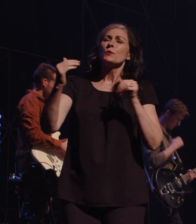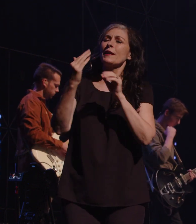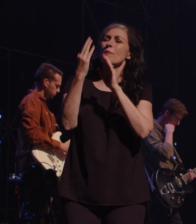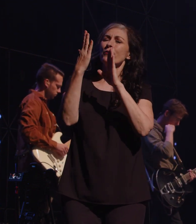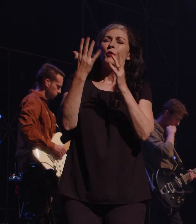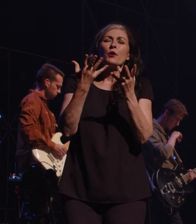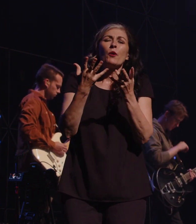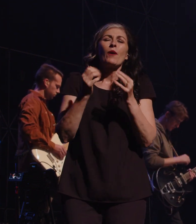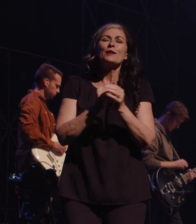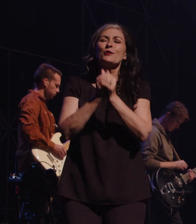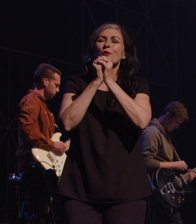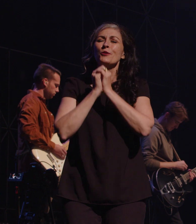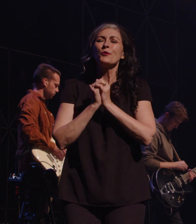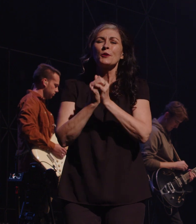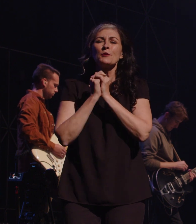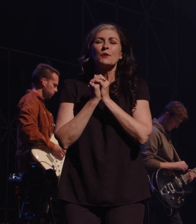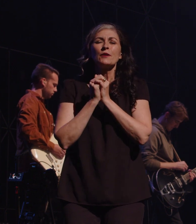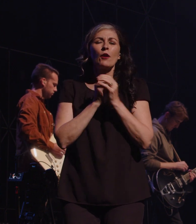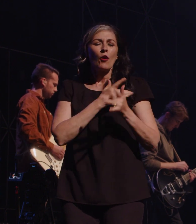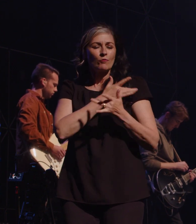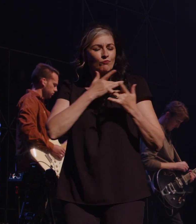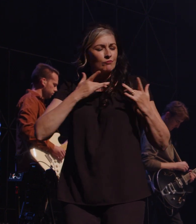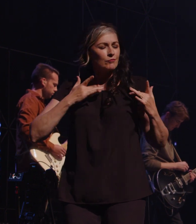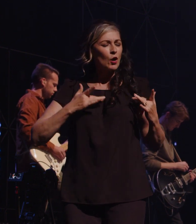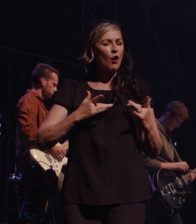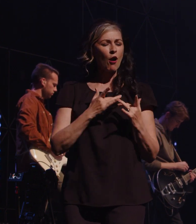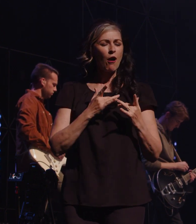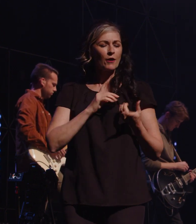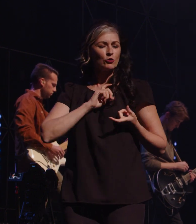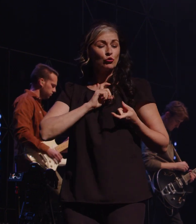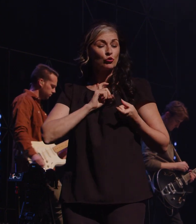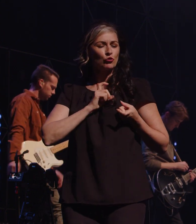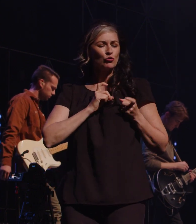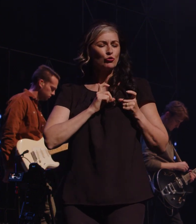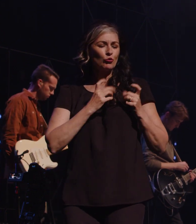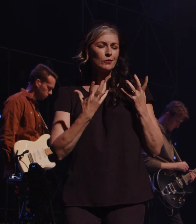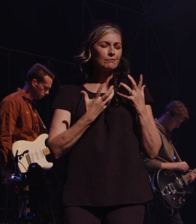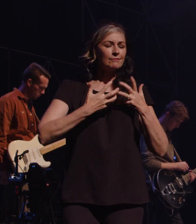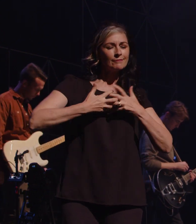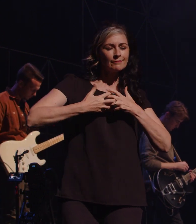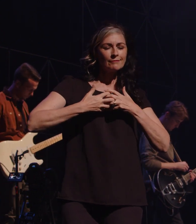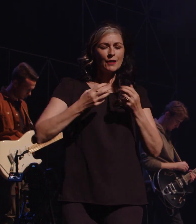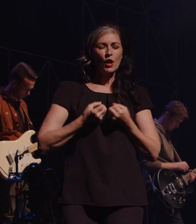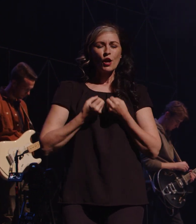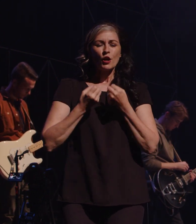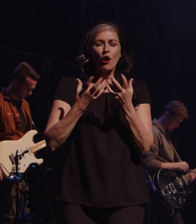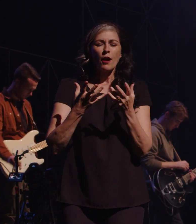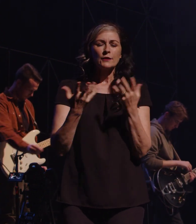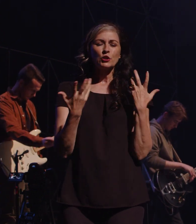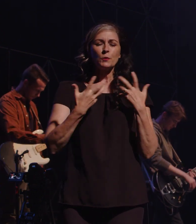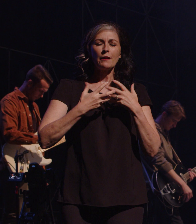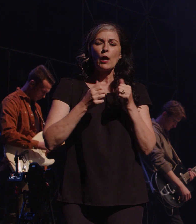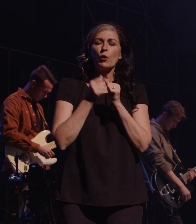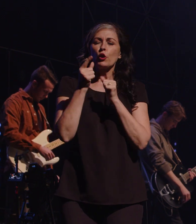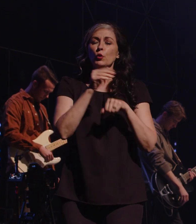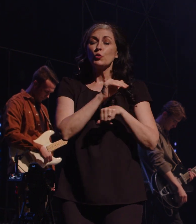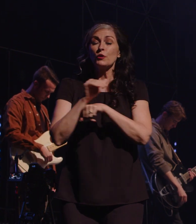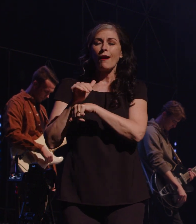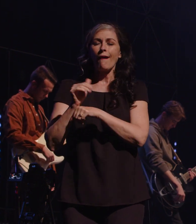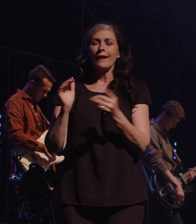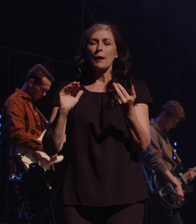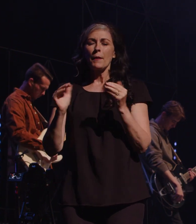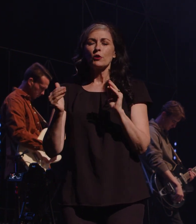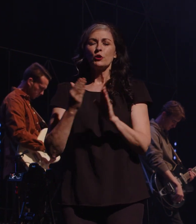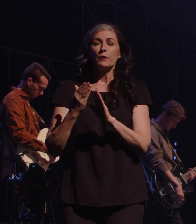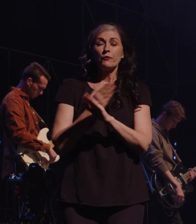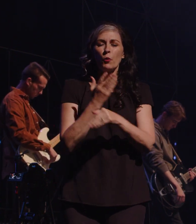you just wanting to worship you with our entire heart. God, tune it tonight. Cause us to be more in line with you tonight than we were before we